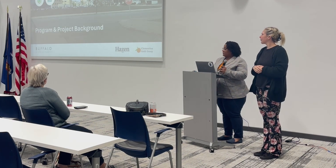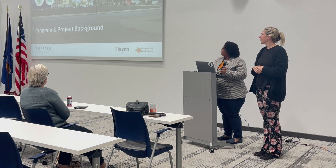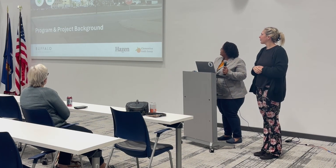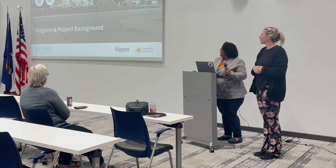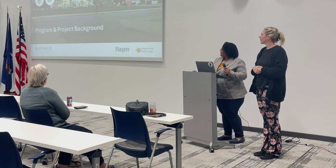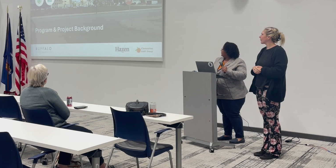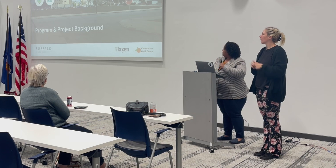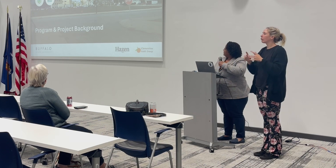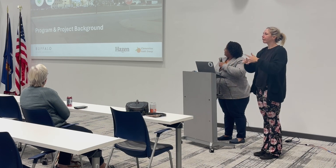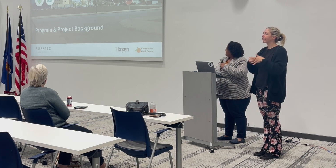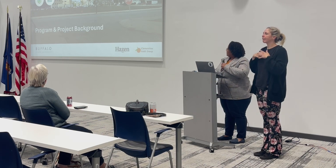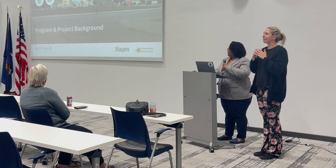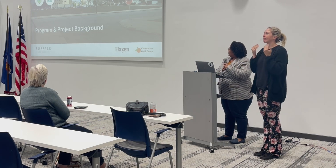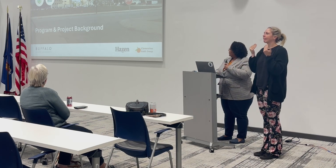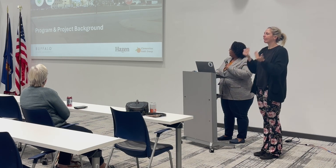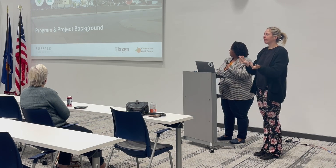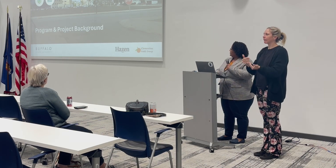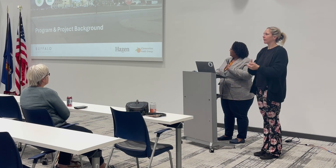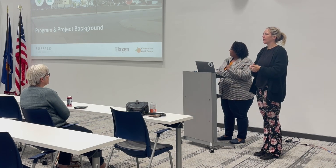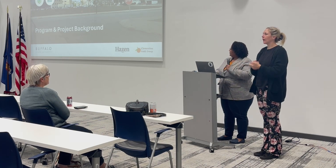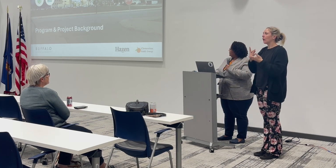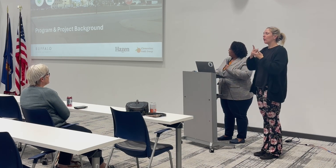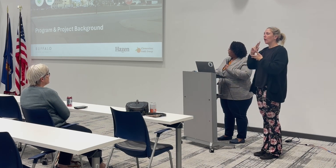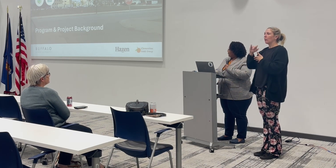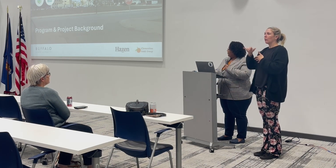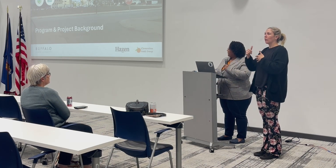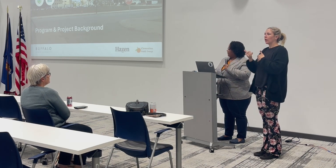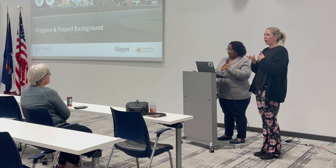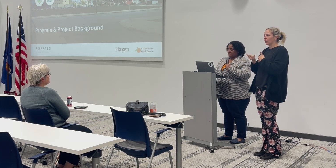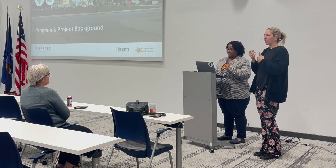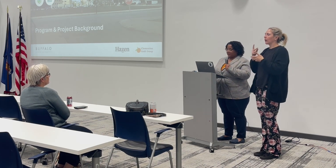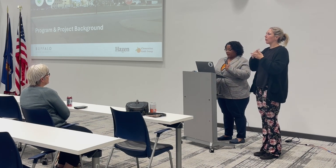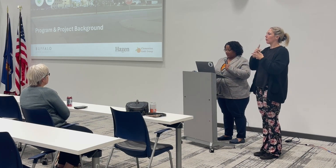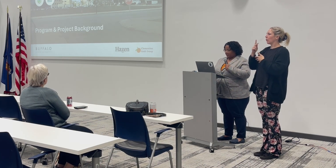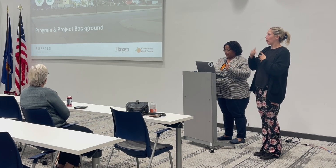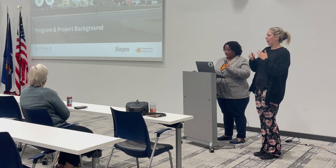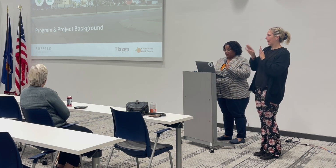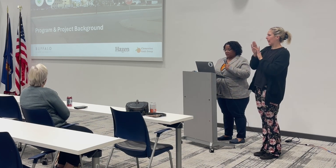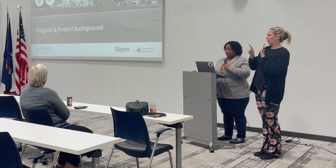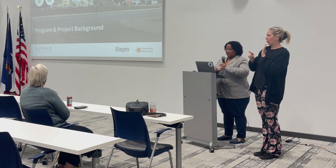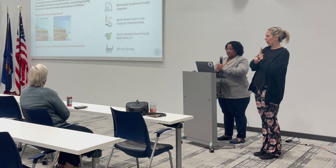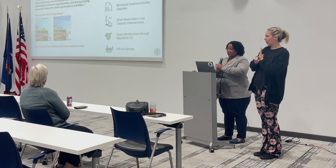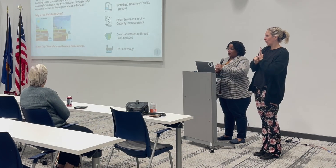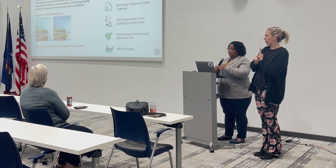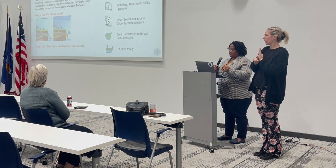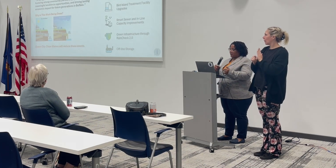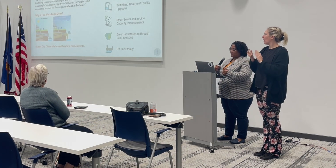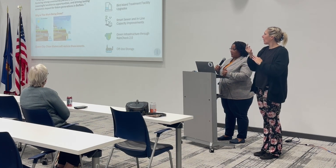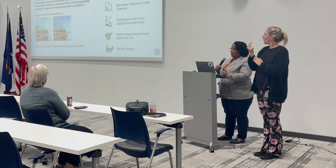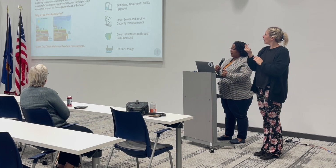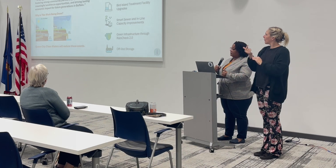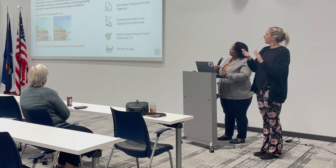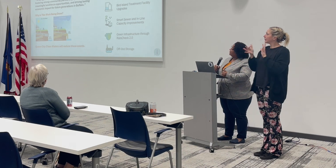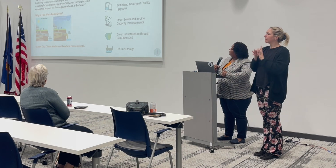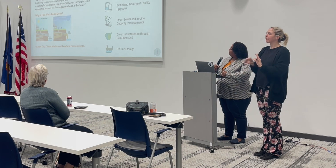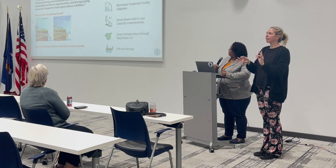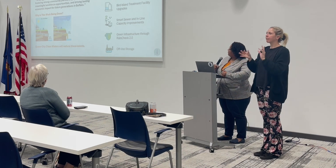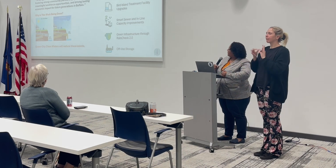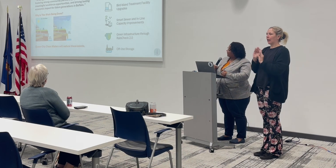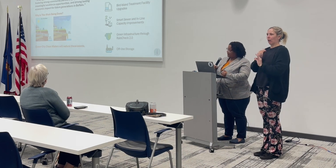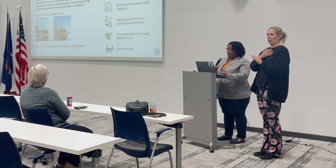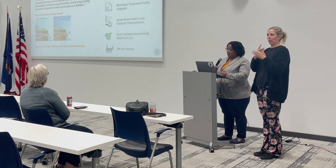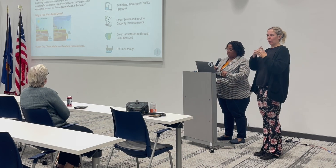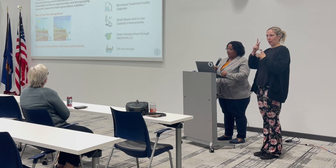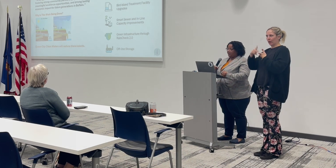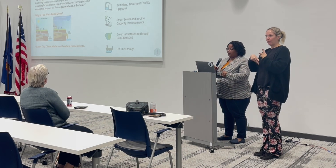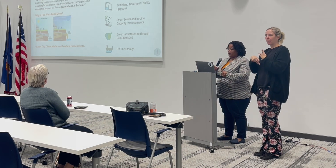I'll just get started. The program and project background. So just a little bit about our